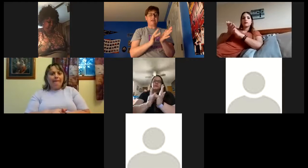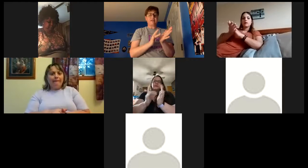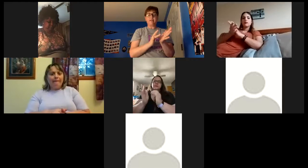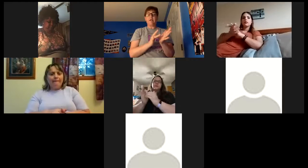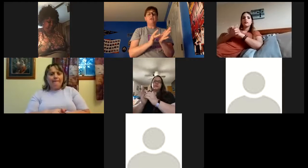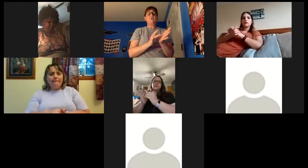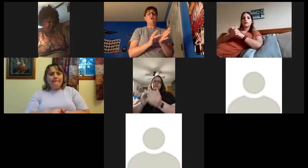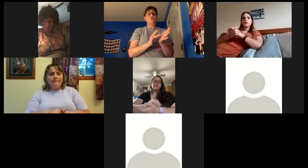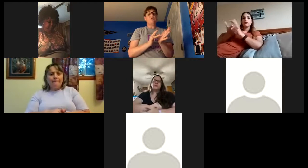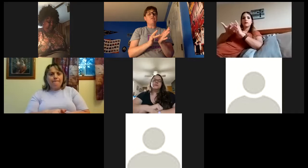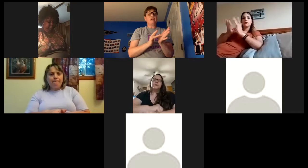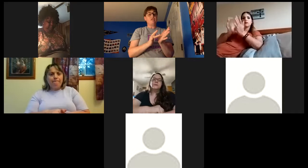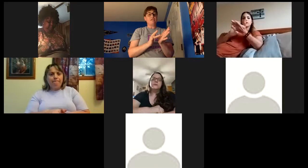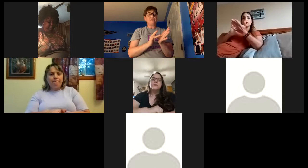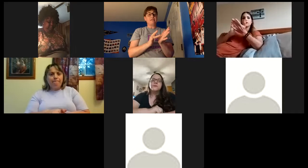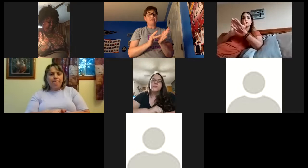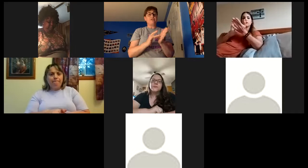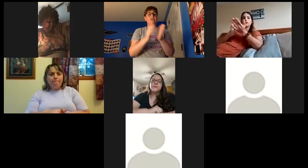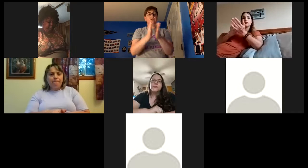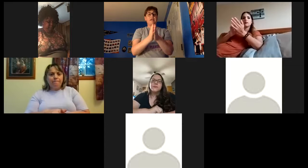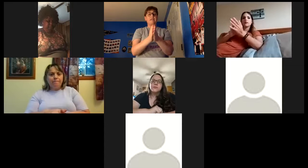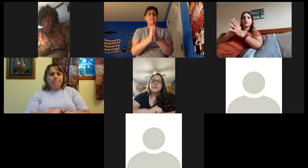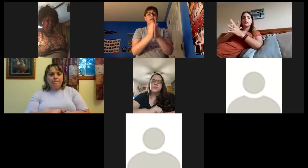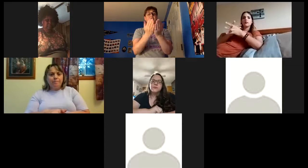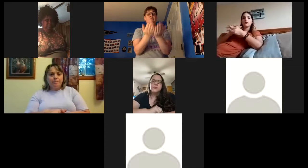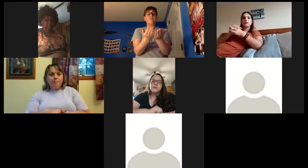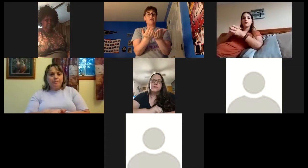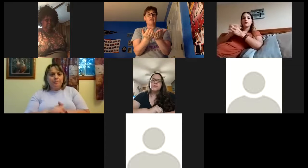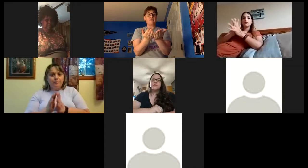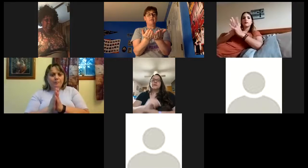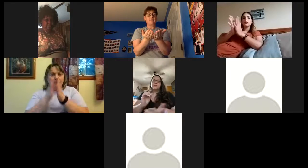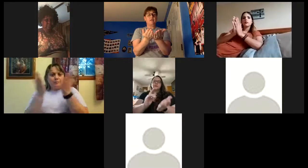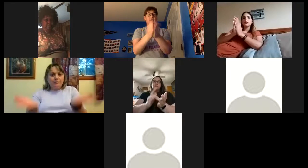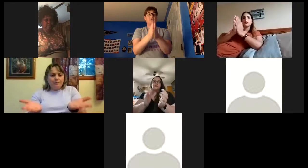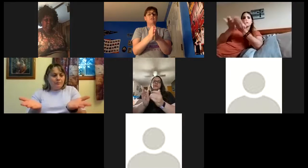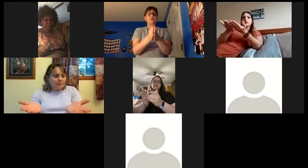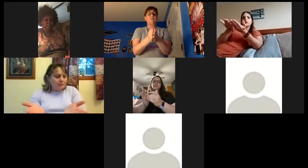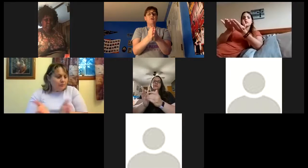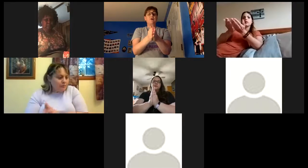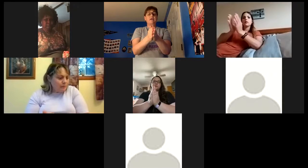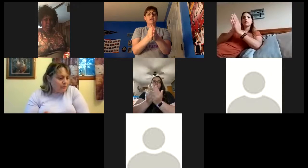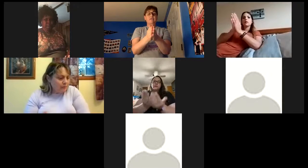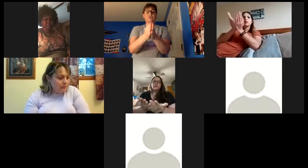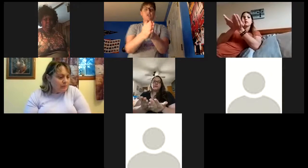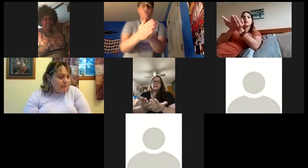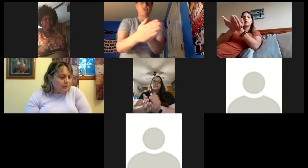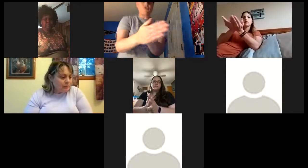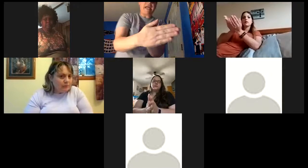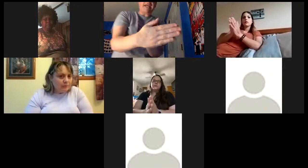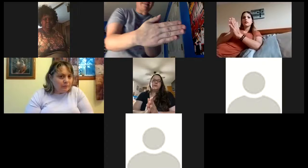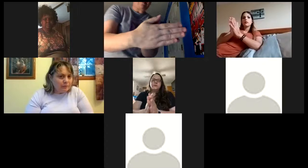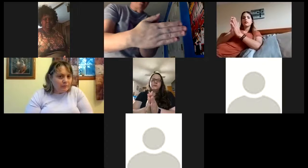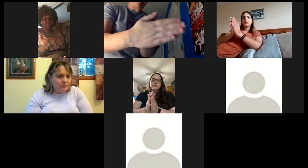is fine. So you've got Jesus that you're going to do, and then it's time for book. So book is just your